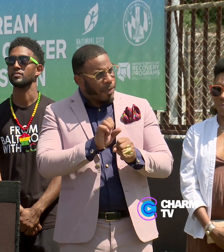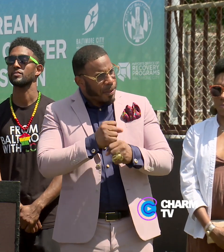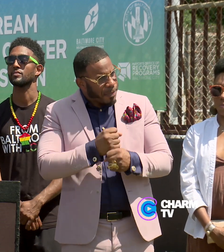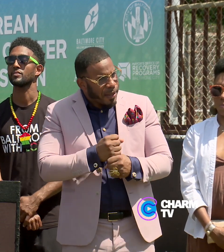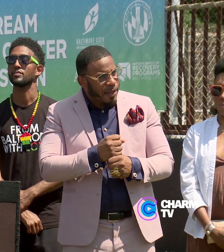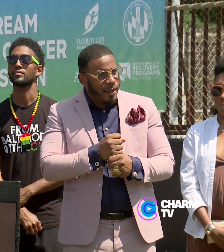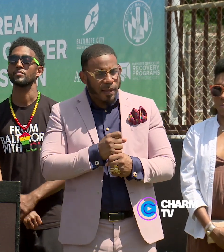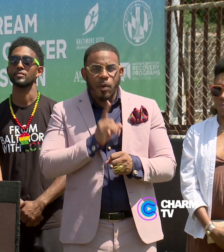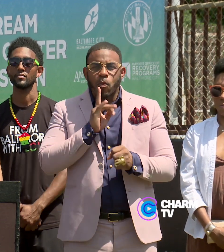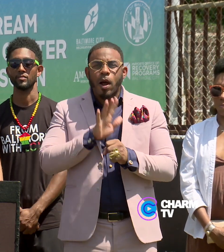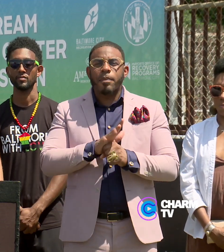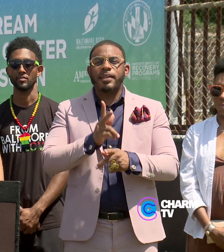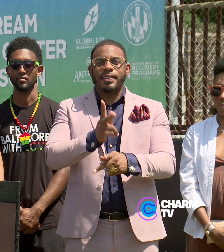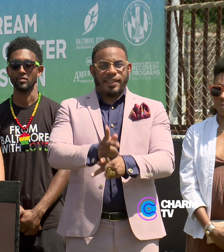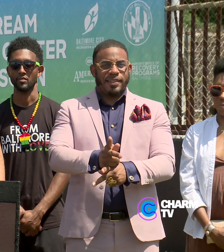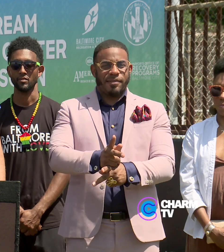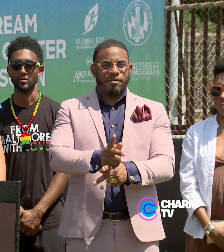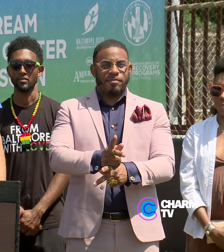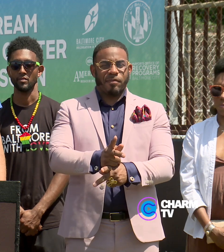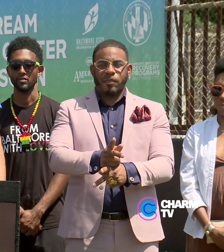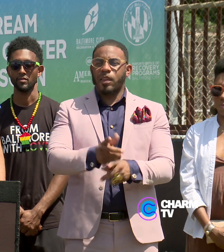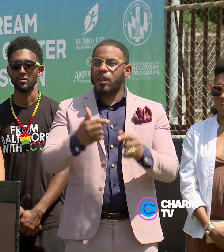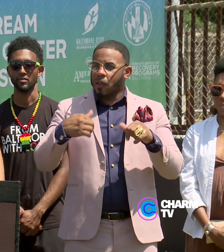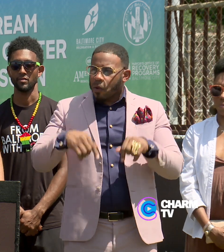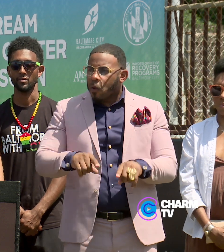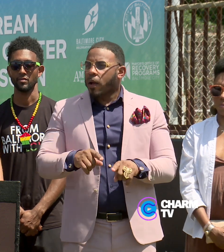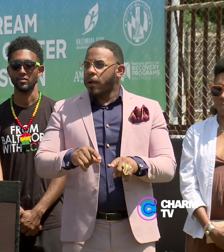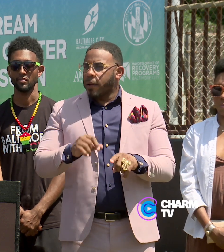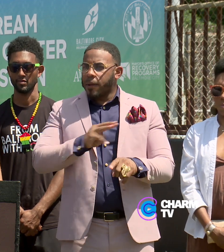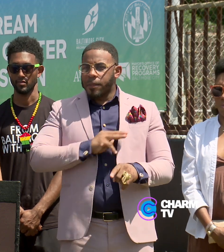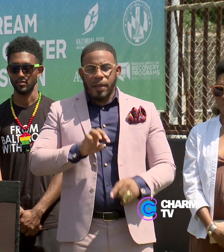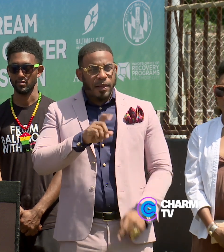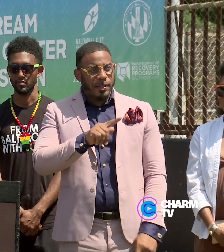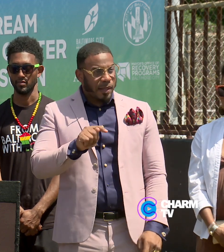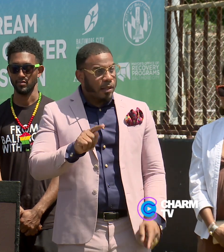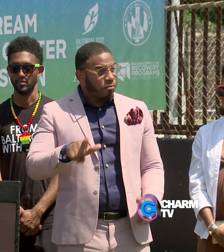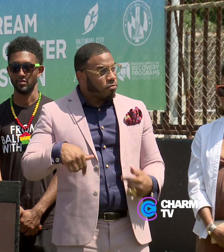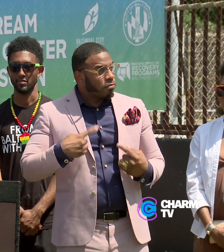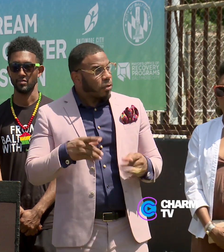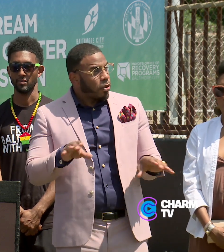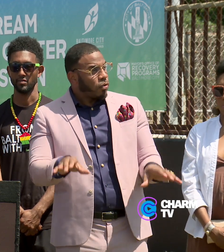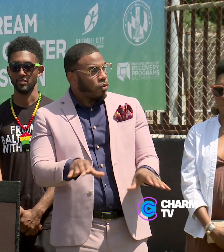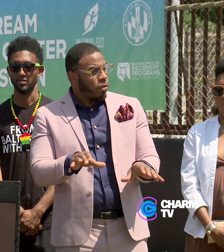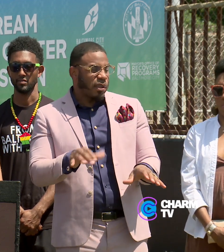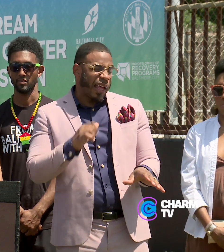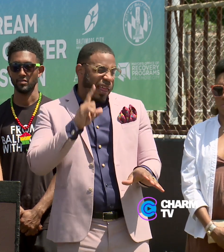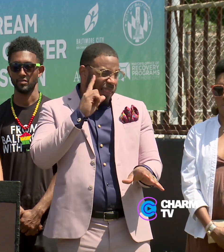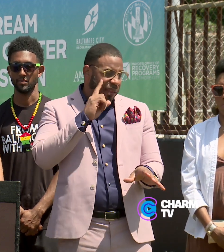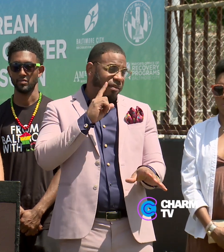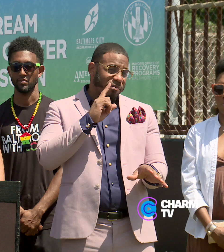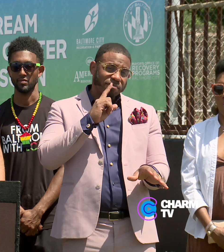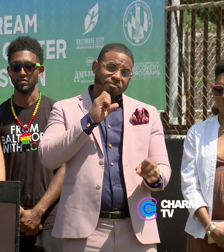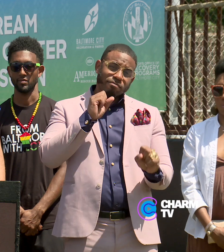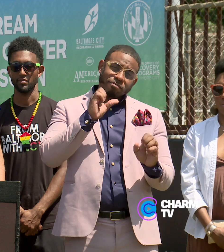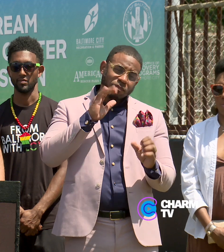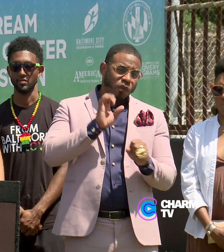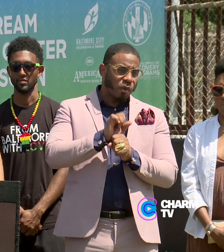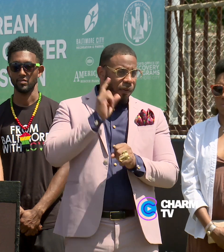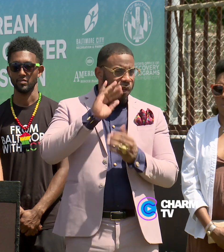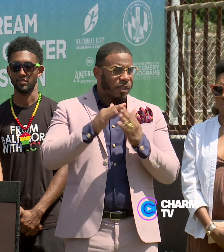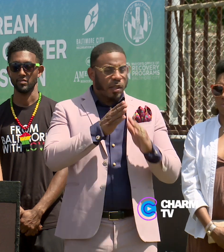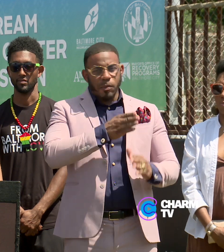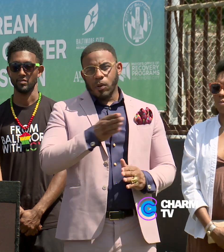made, promises kept. And while Mayor Scott has been doing, I think, yeoman-like work for the city